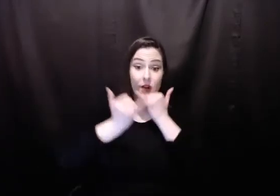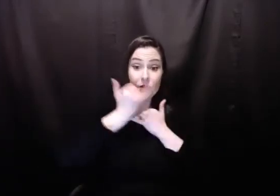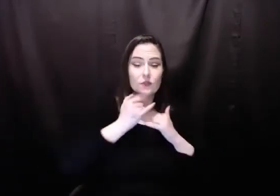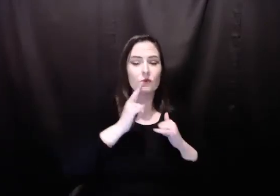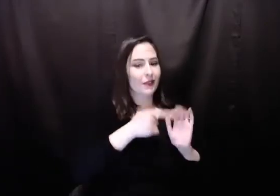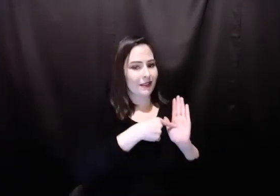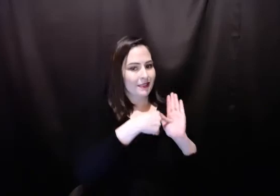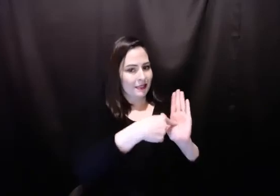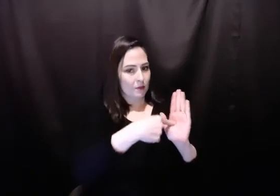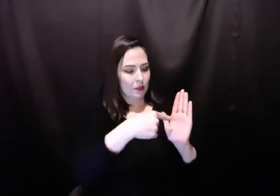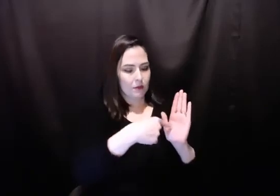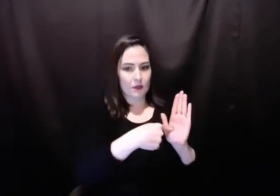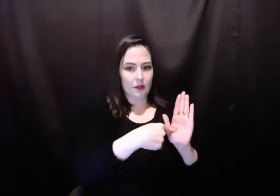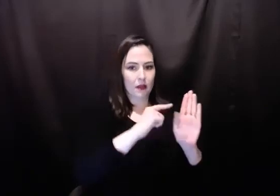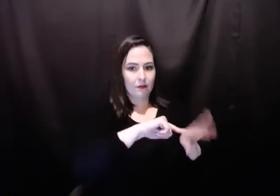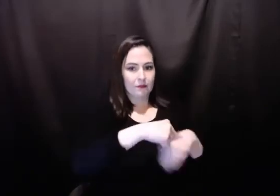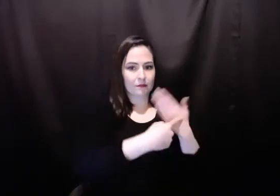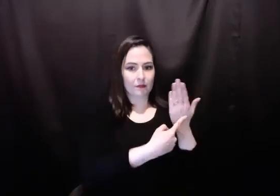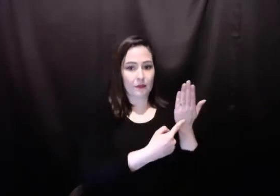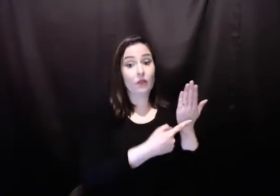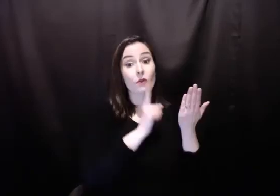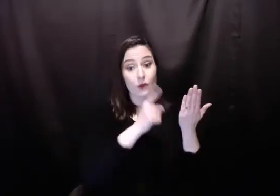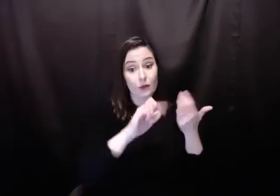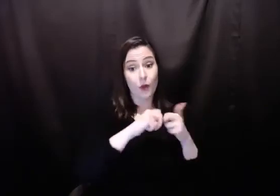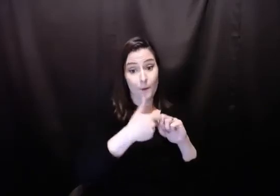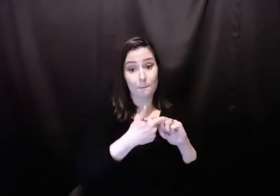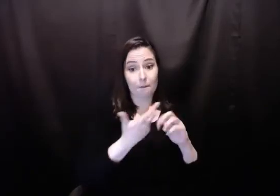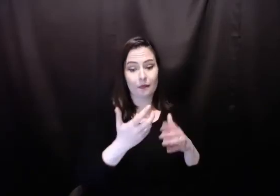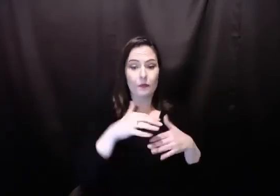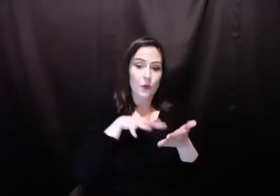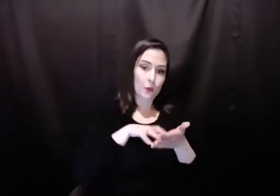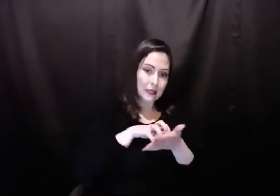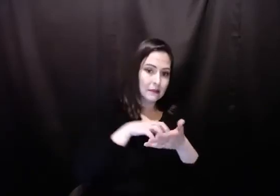So being in relationship with other people today, it really leads me to a willingness